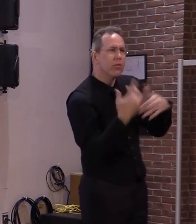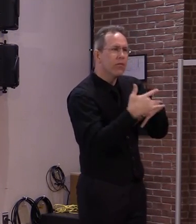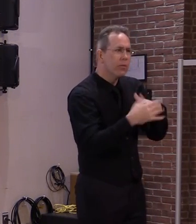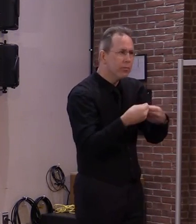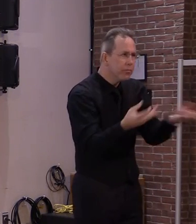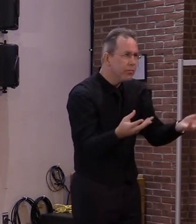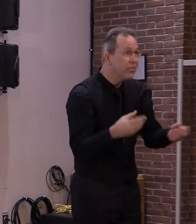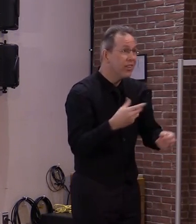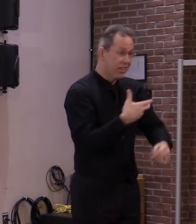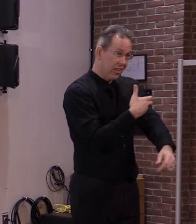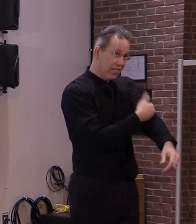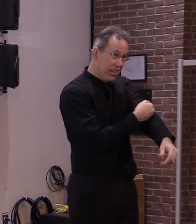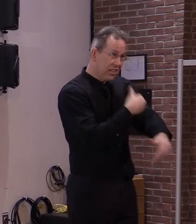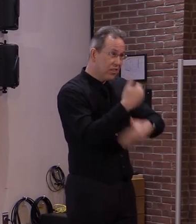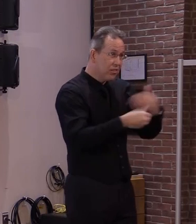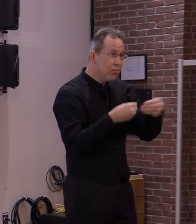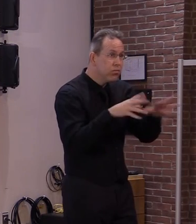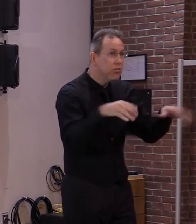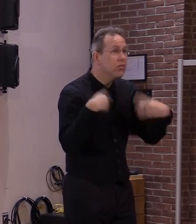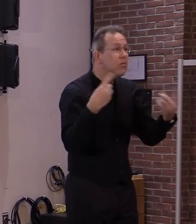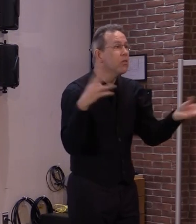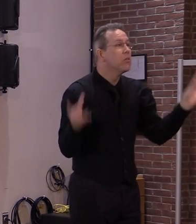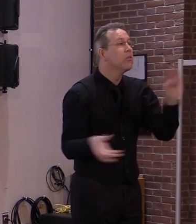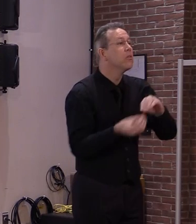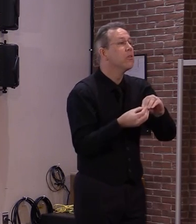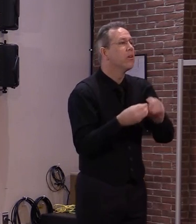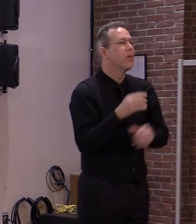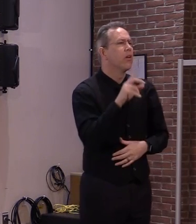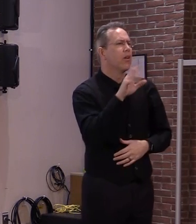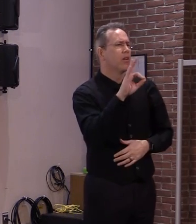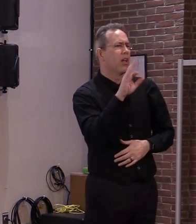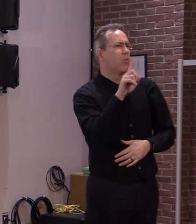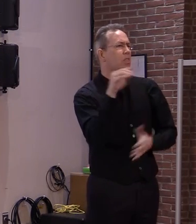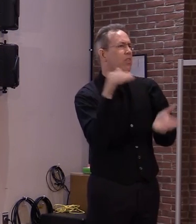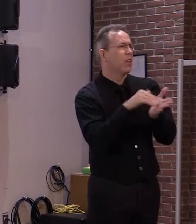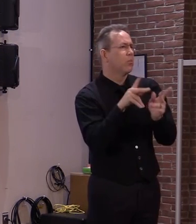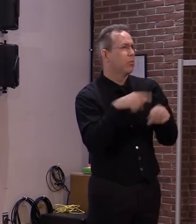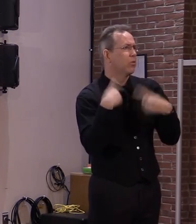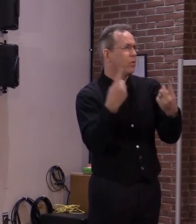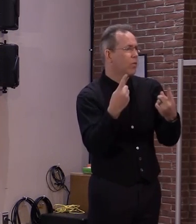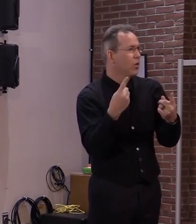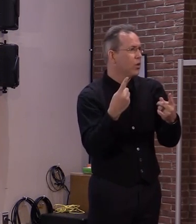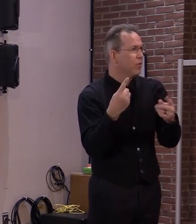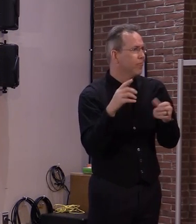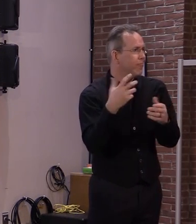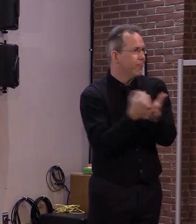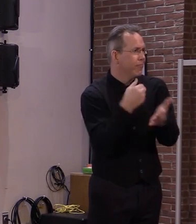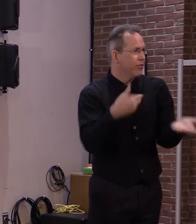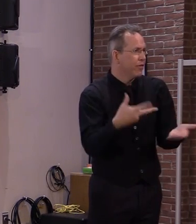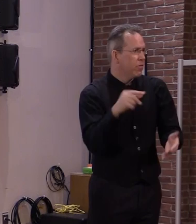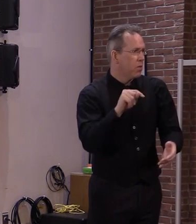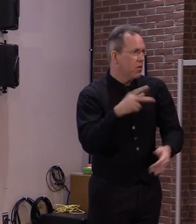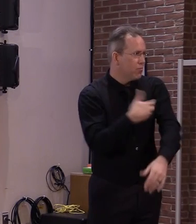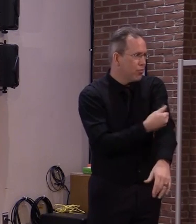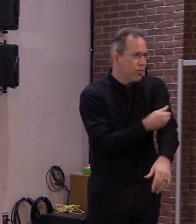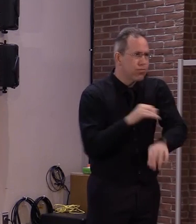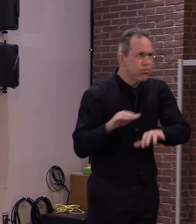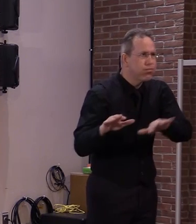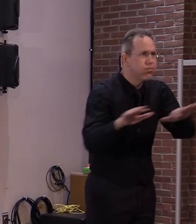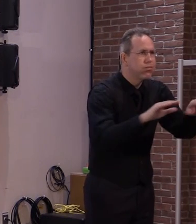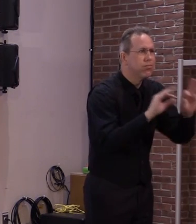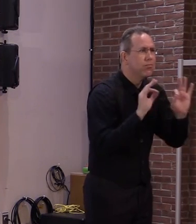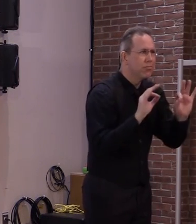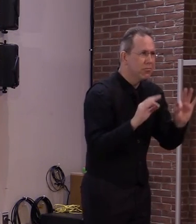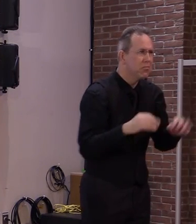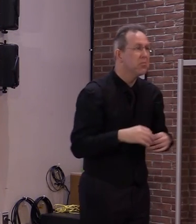against COVID-19. 44,700 Vermonters have received their first dose, and 46,400 have